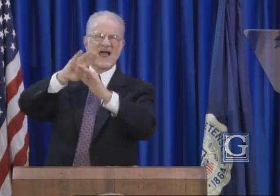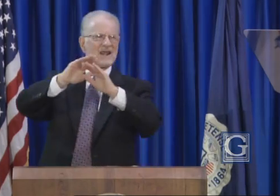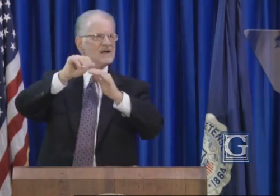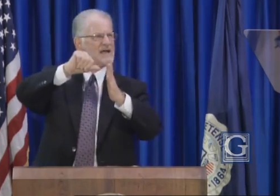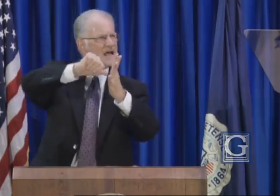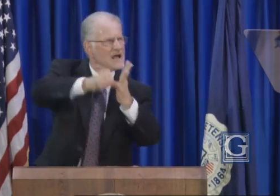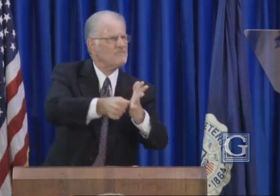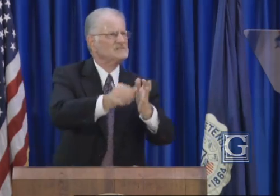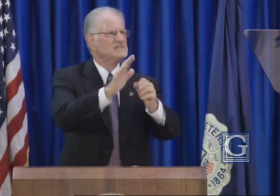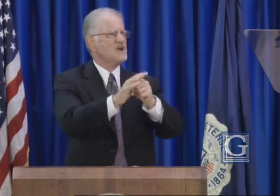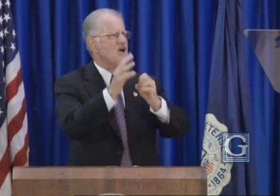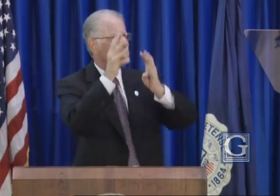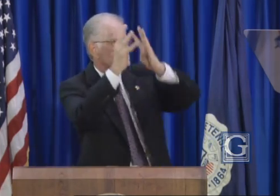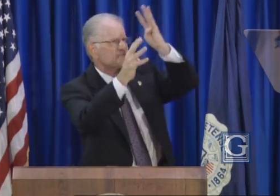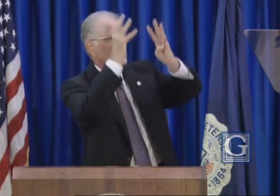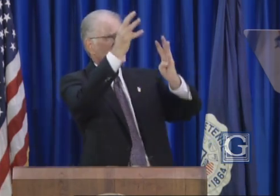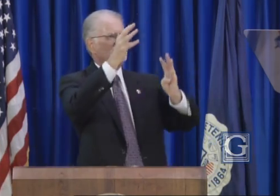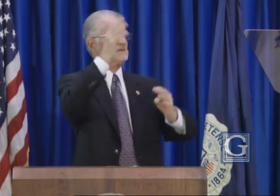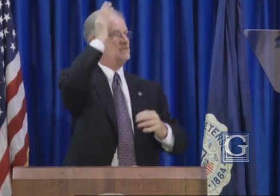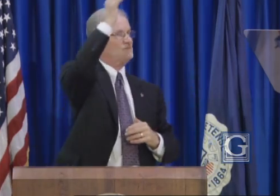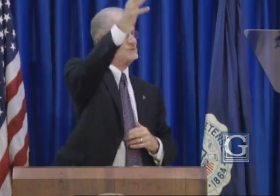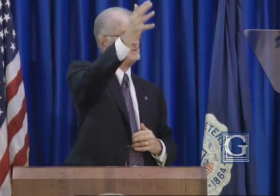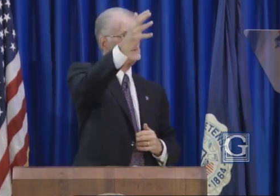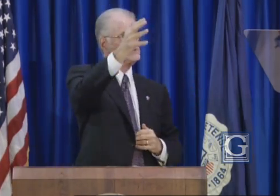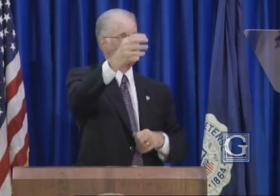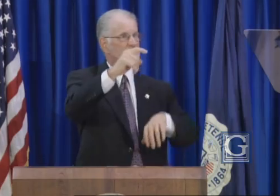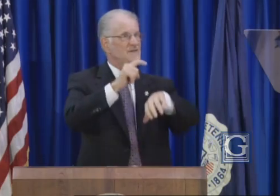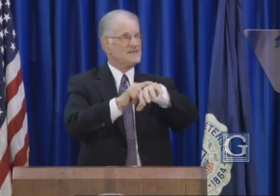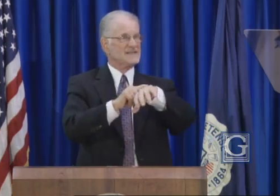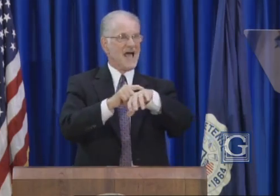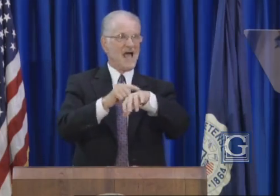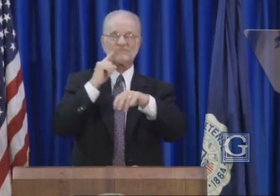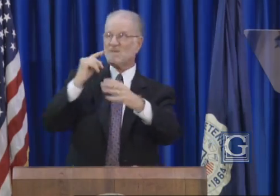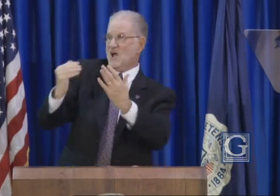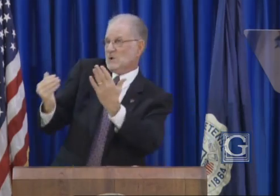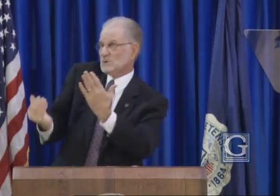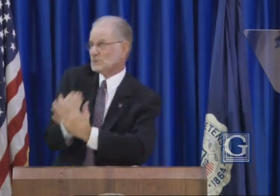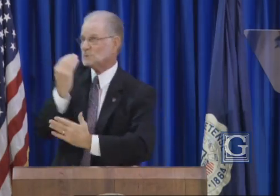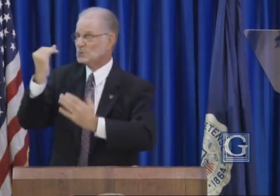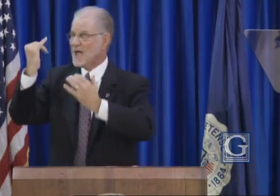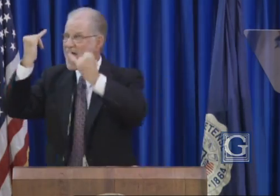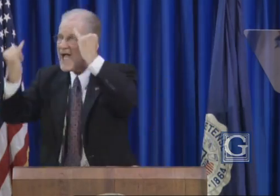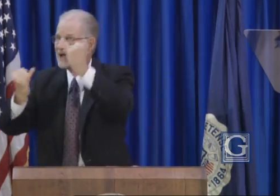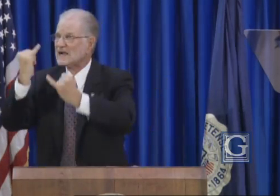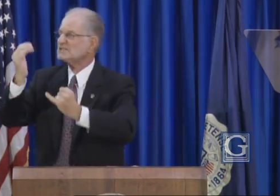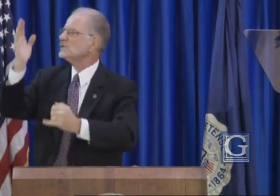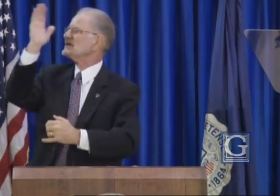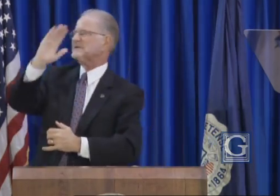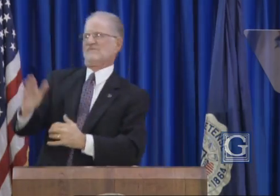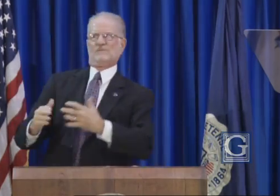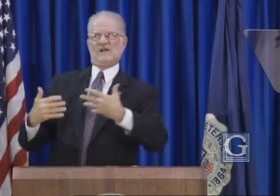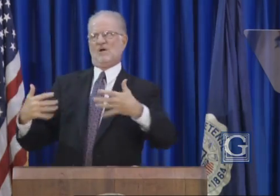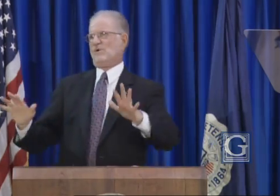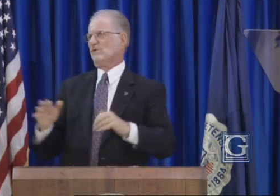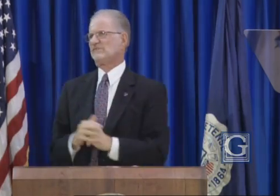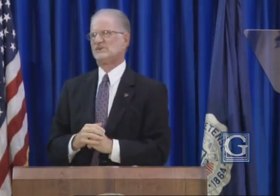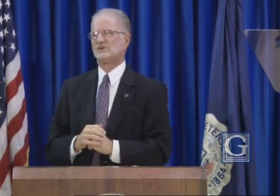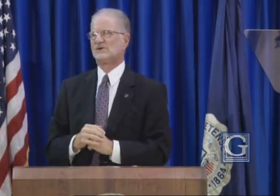They are the beginning of an emphasis on creating a future. The time for new ideas will never